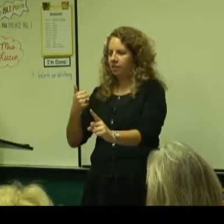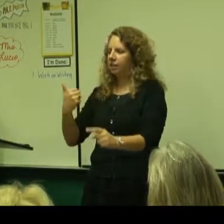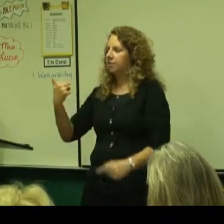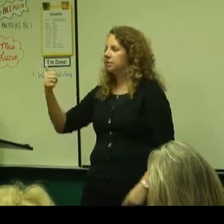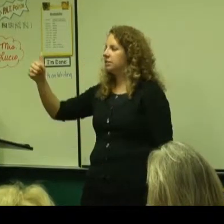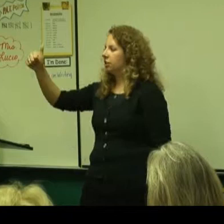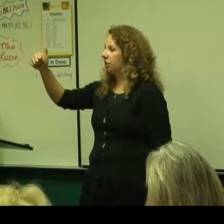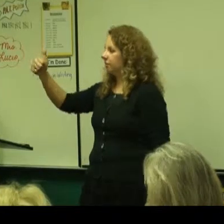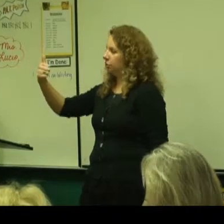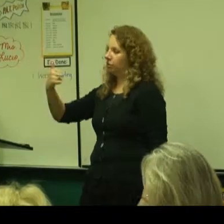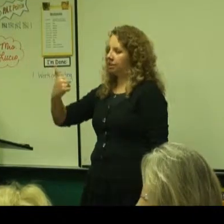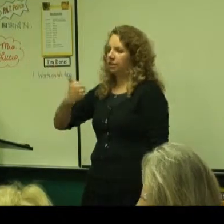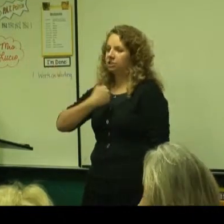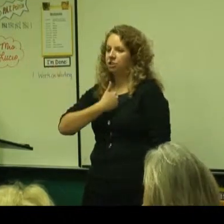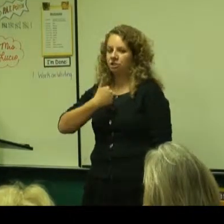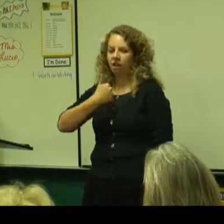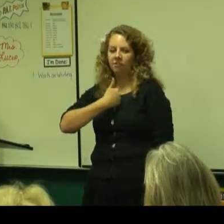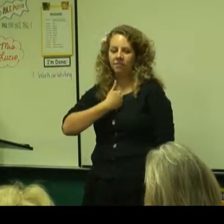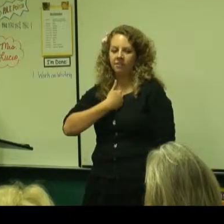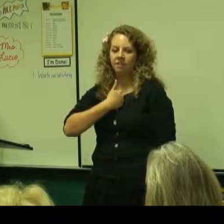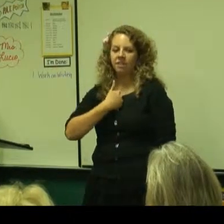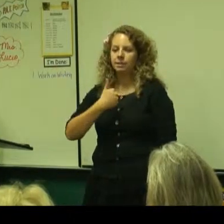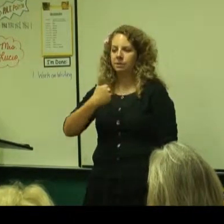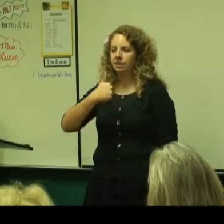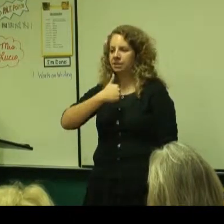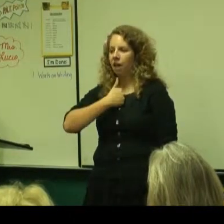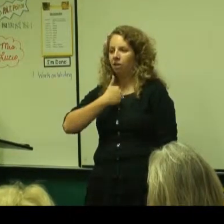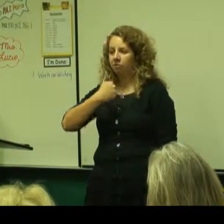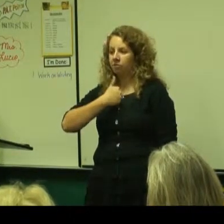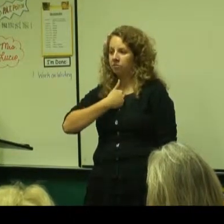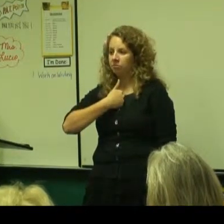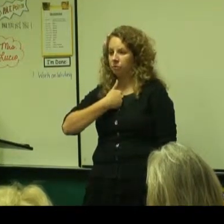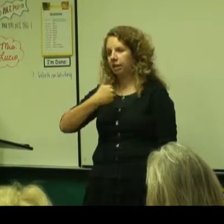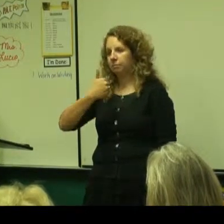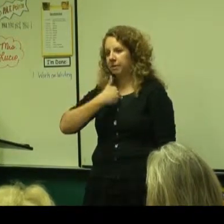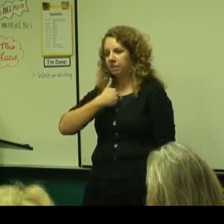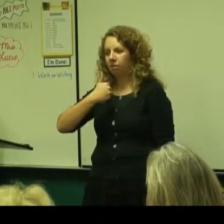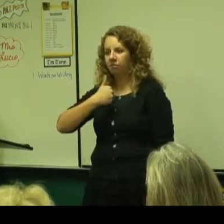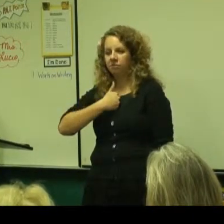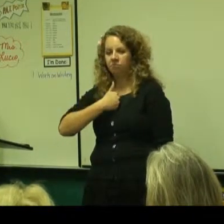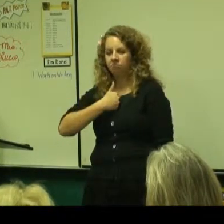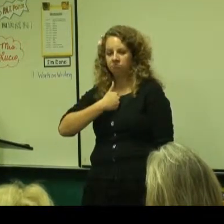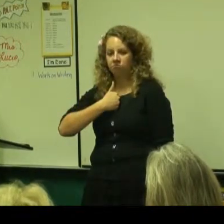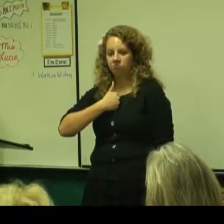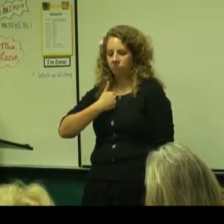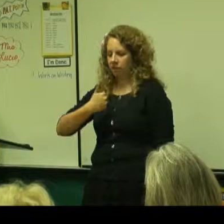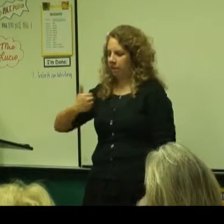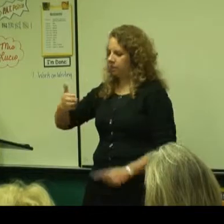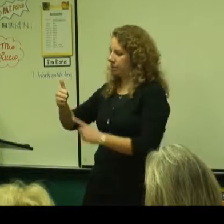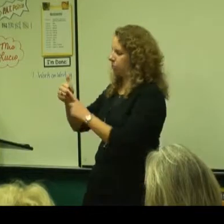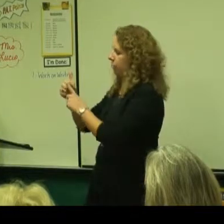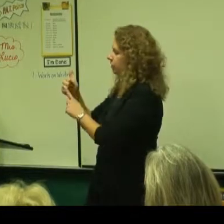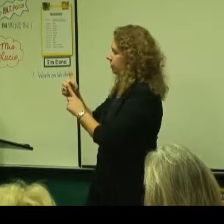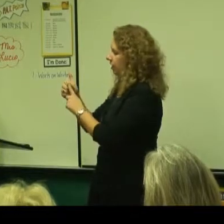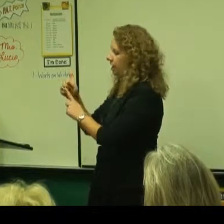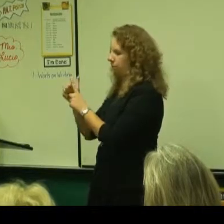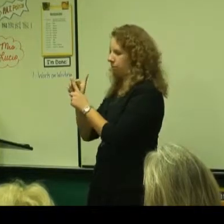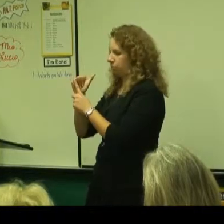And this is, okay, if you go like this to yourself, this means self, like myself. And it's like with your, kind of like